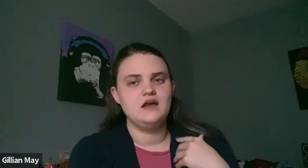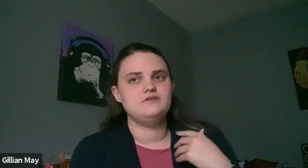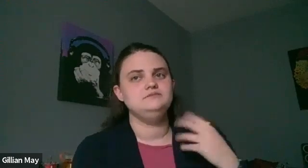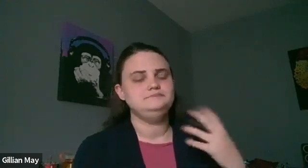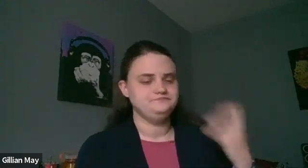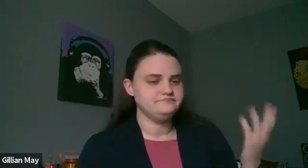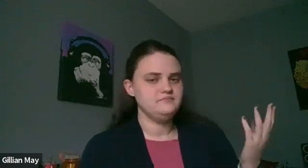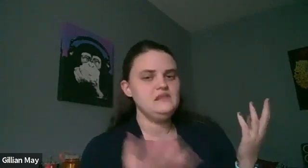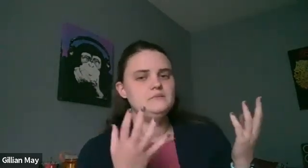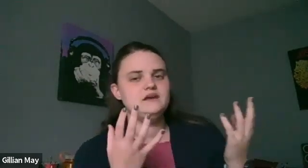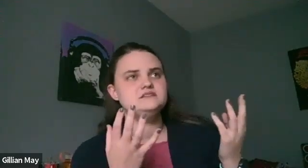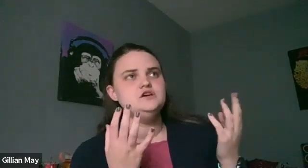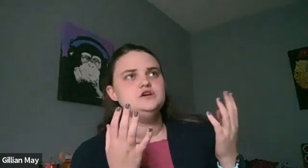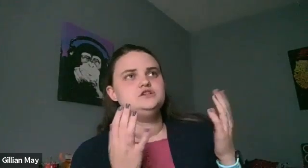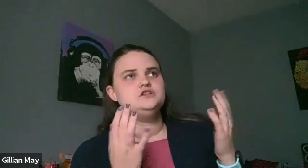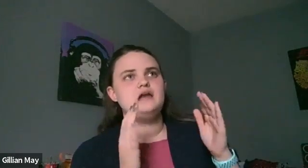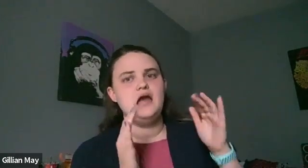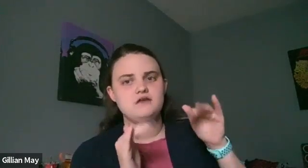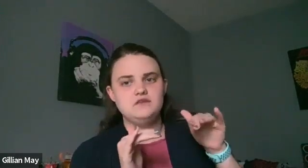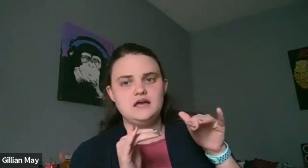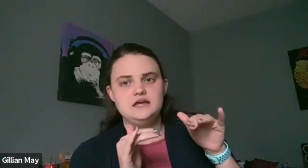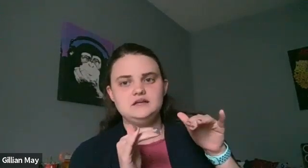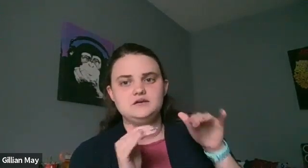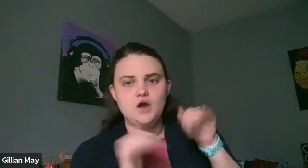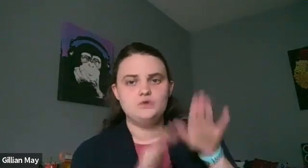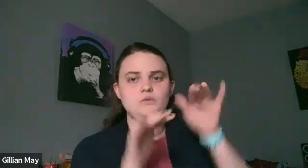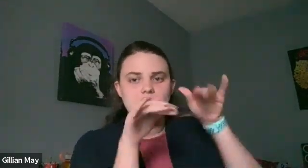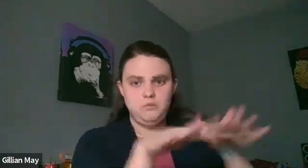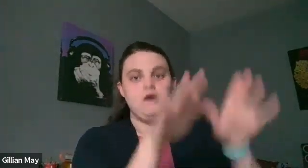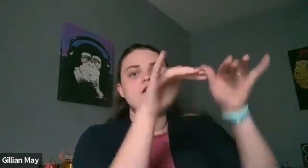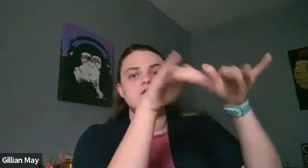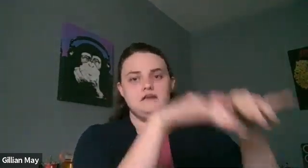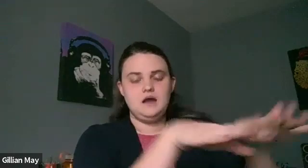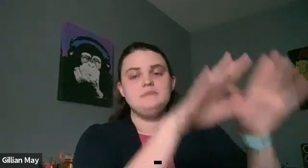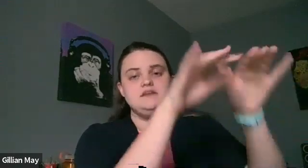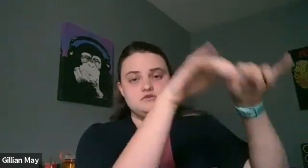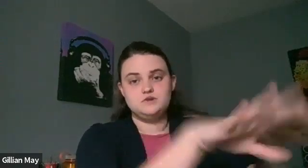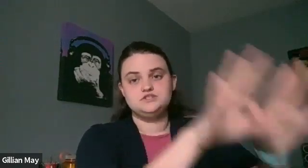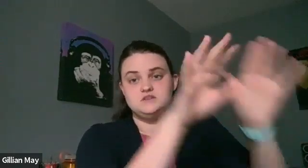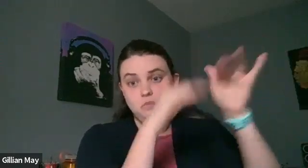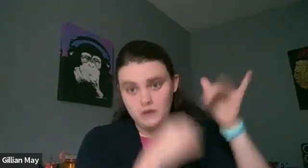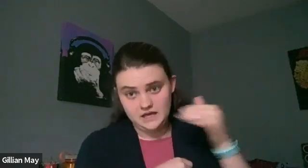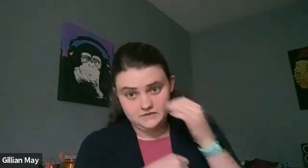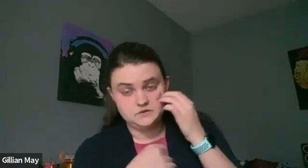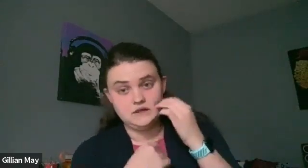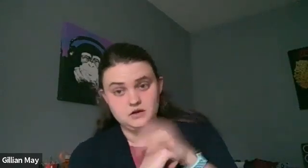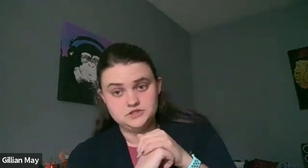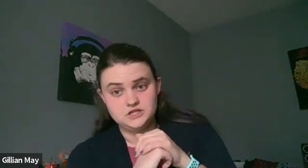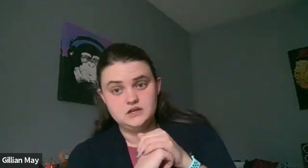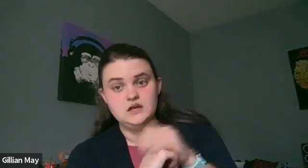gathered, because you can have like water, like I make those motions of waves for like ocean,